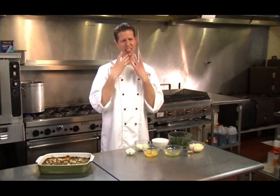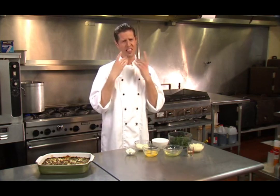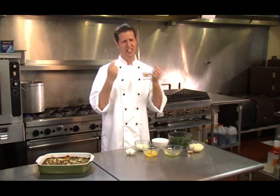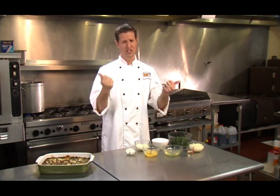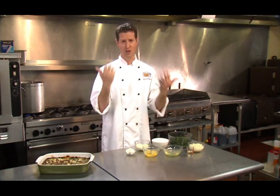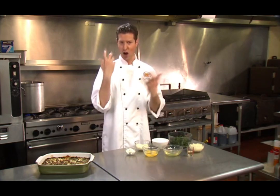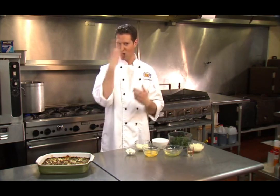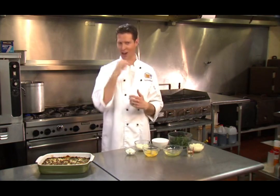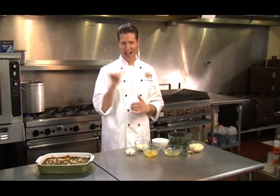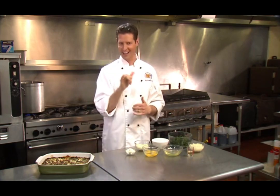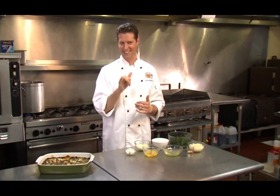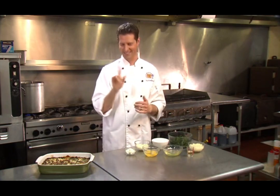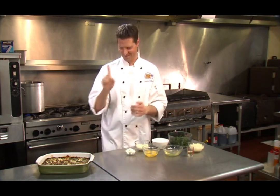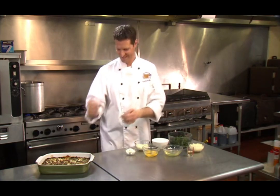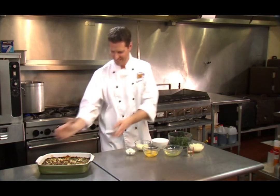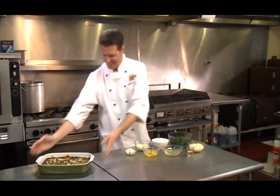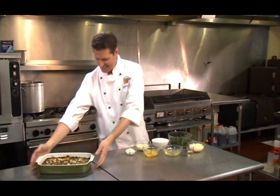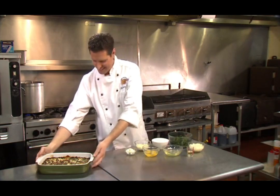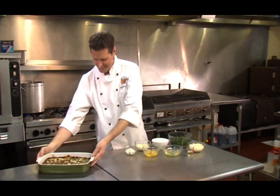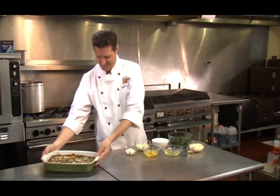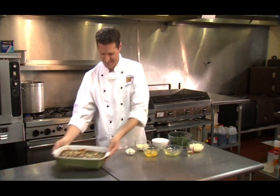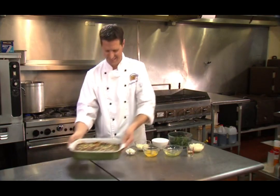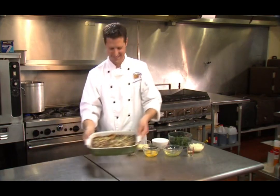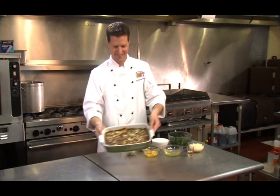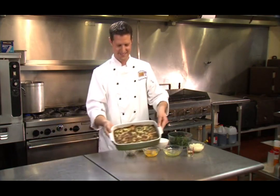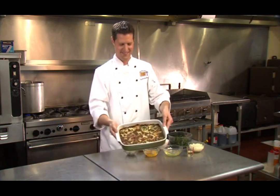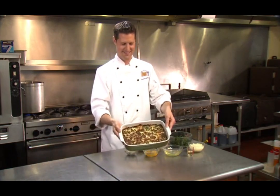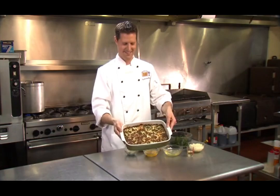It's delicious. Want to see what it looks like?